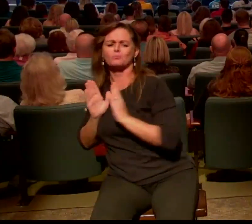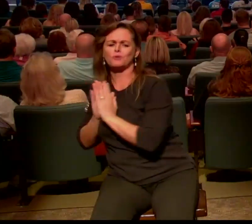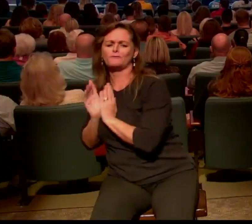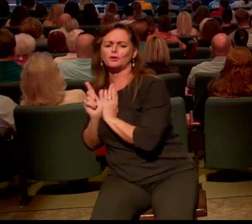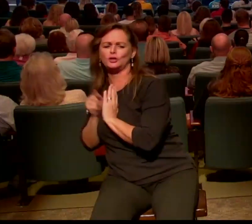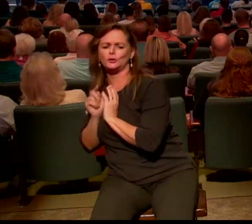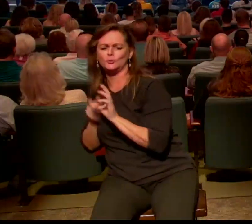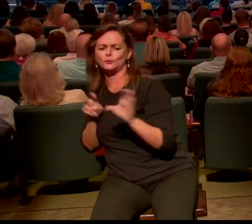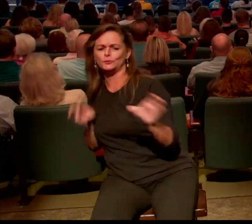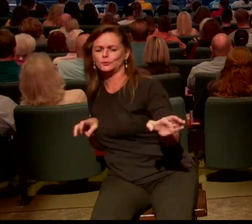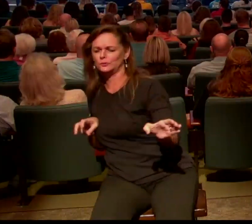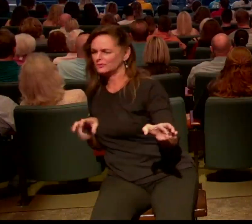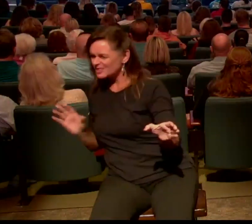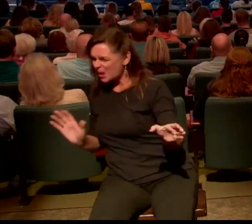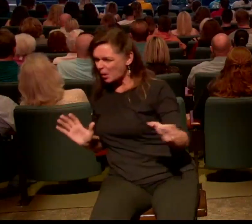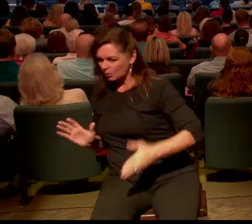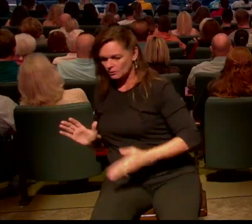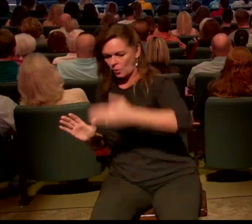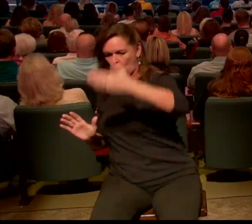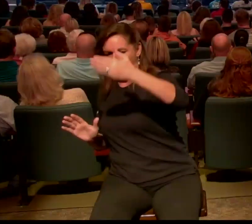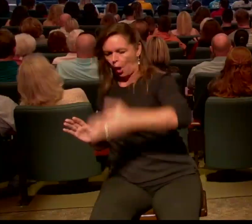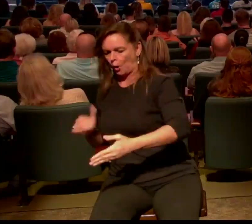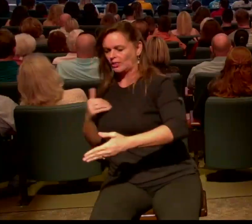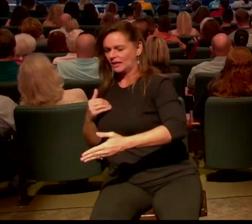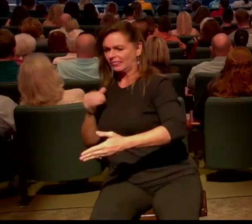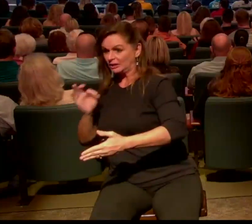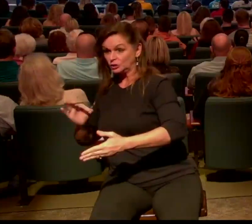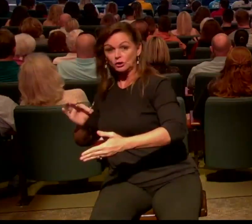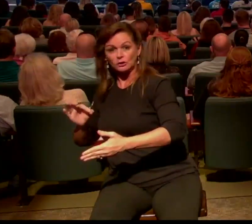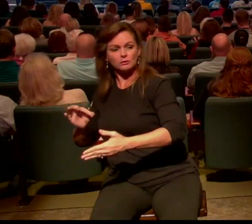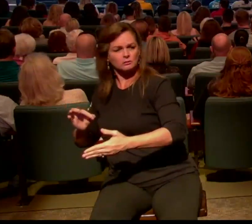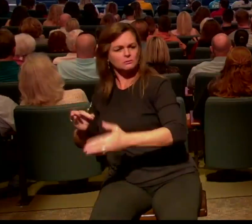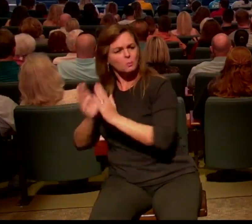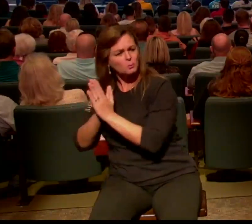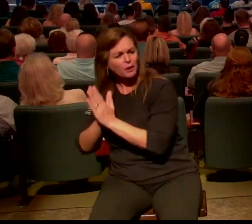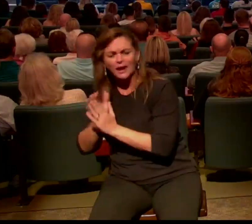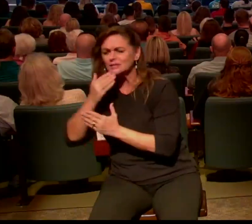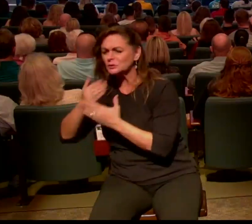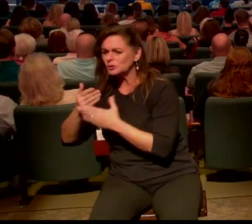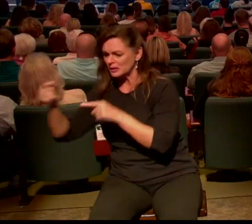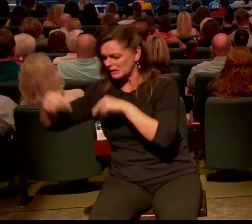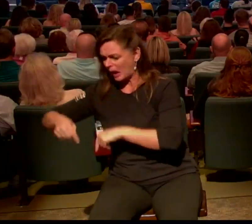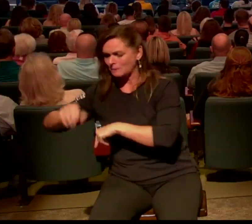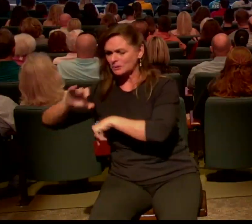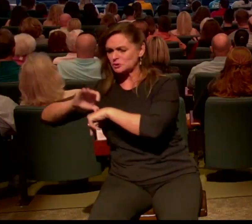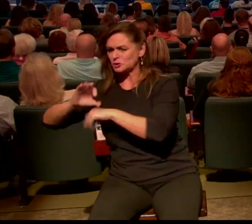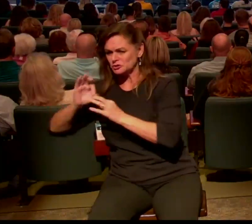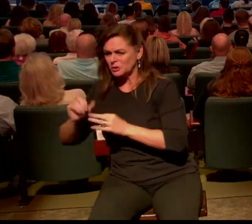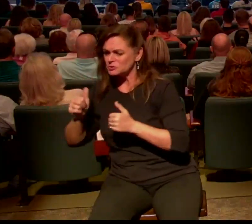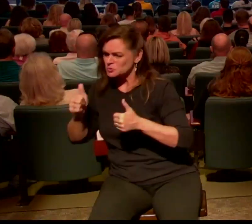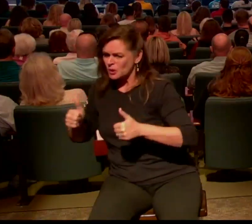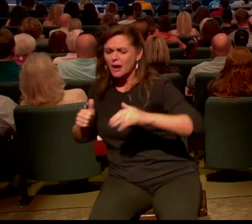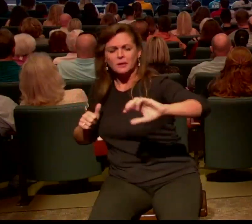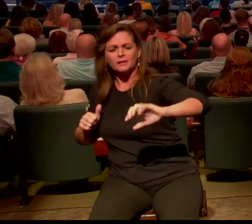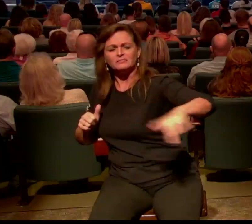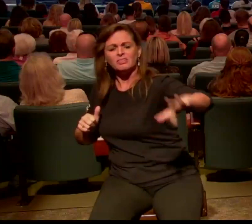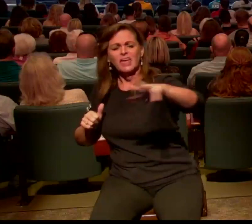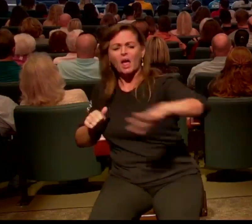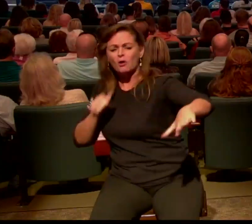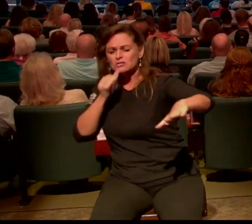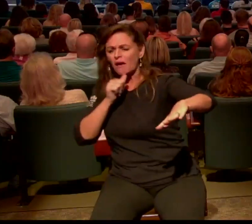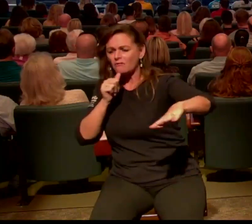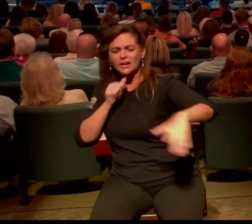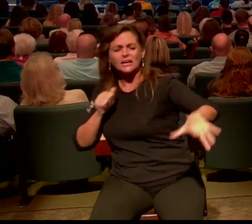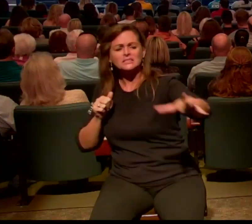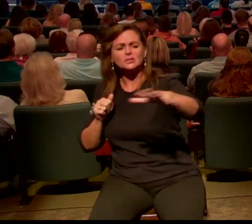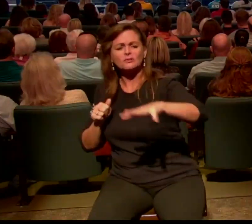off. We can't, it's so wonderful to come to, it's so terrific to come here. But I've always been amazed when we say, well, I'm going to the